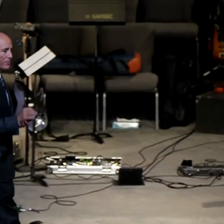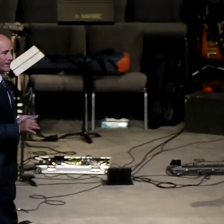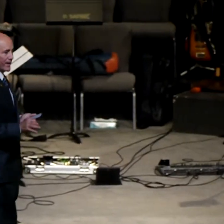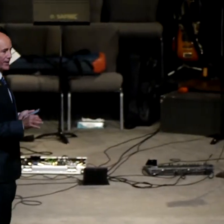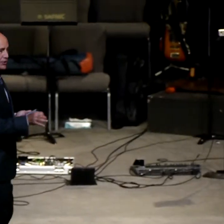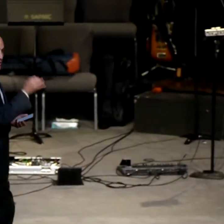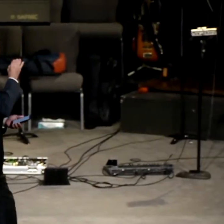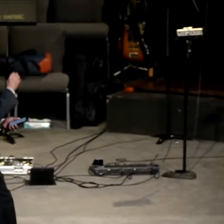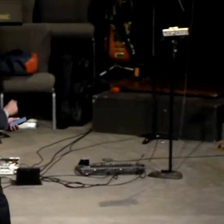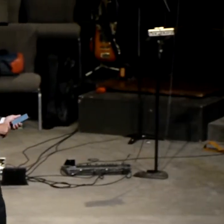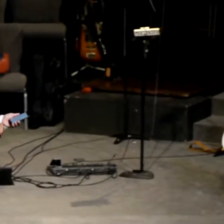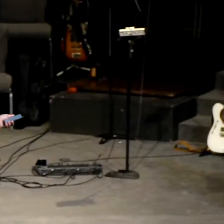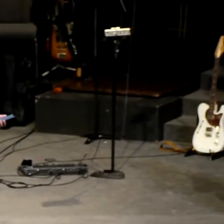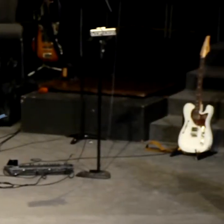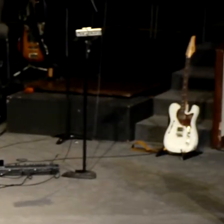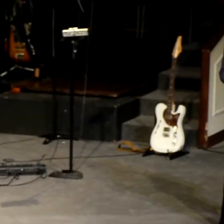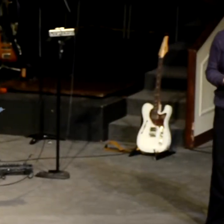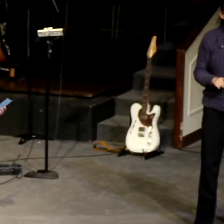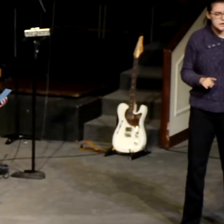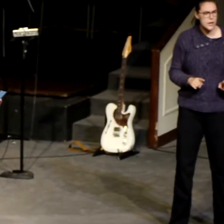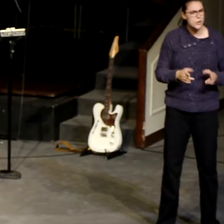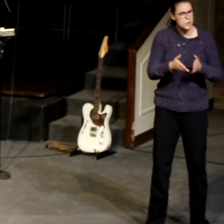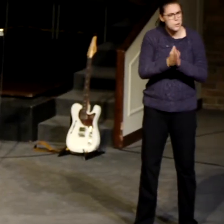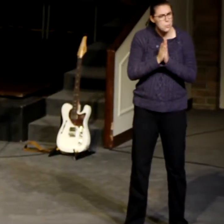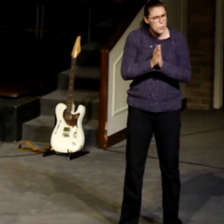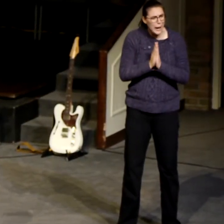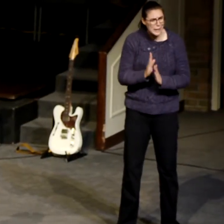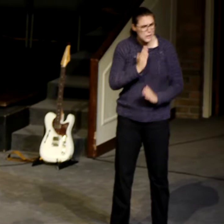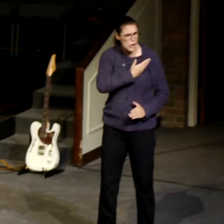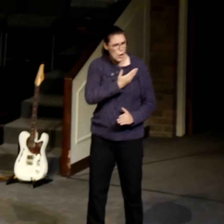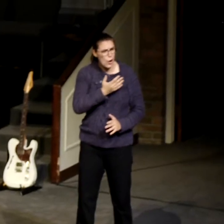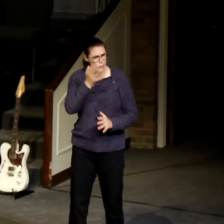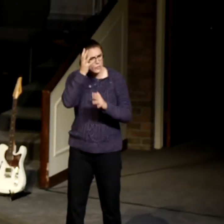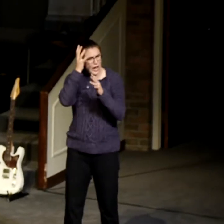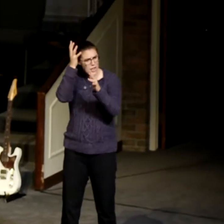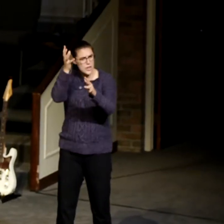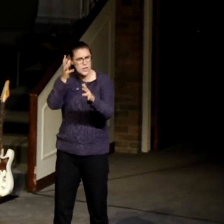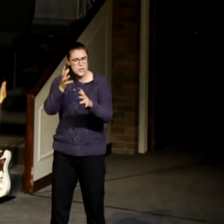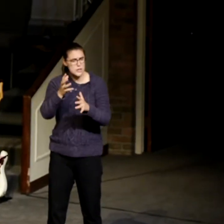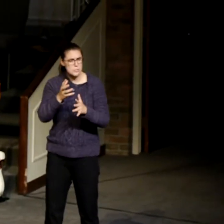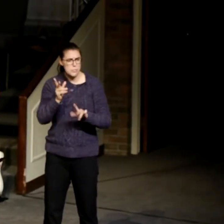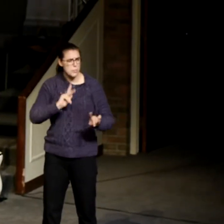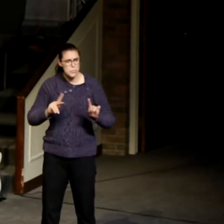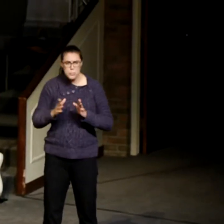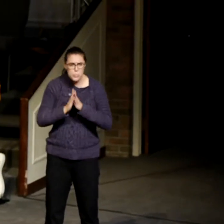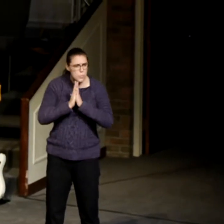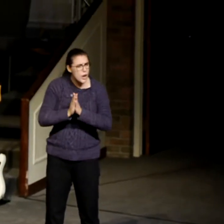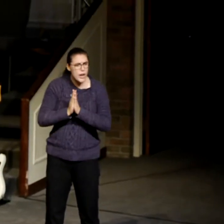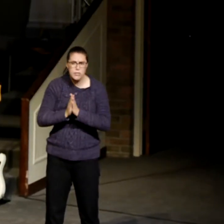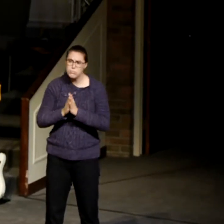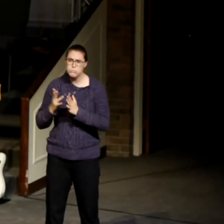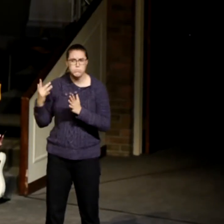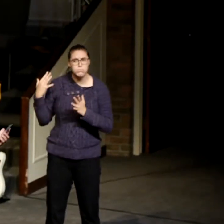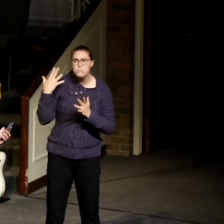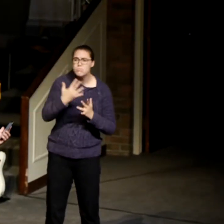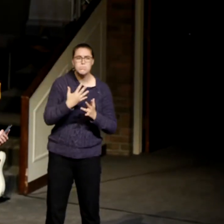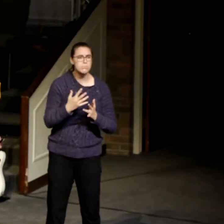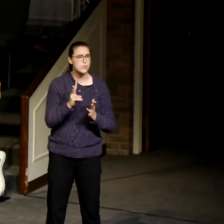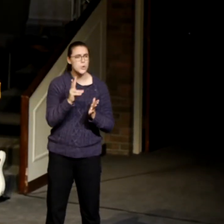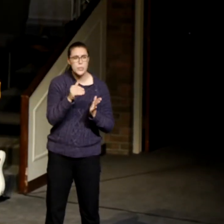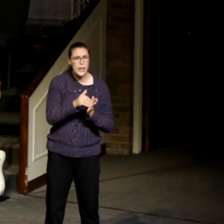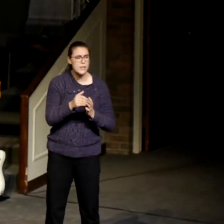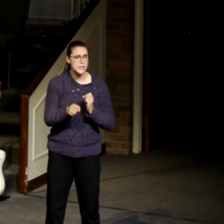will be done. You just prayed the Our Father. You prayed the prayer the saints have been praying for 1,000 years, 2,000 years. Our